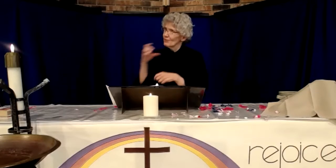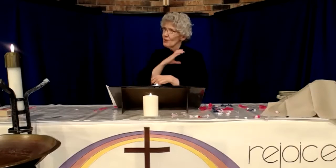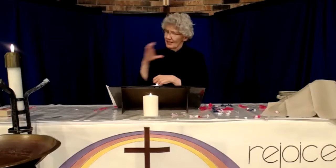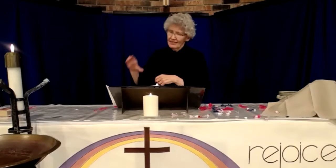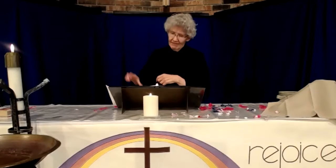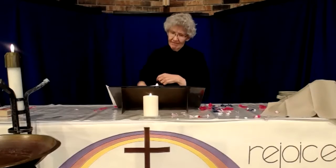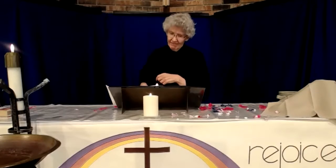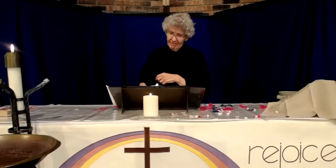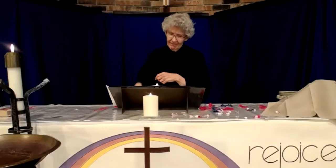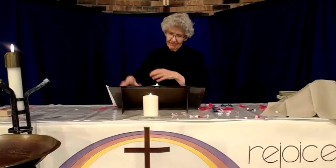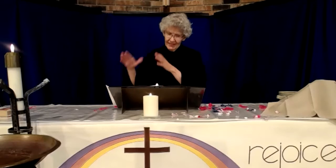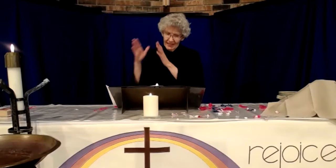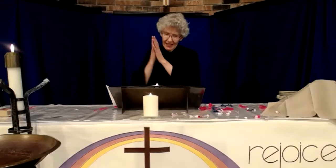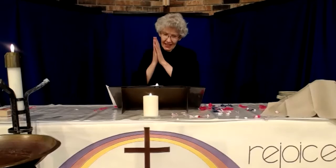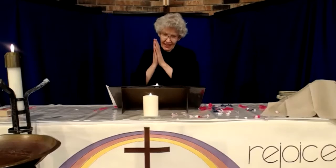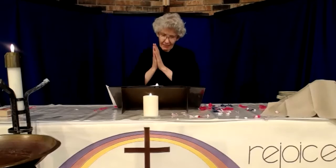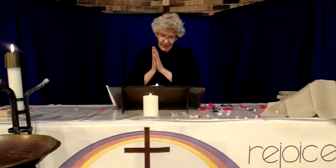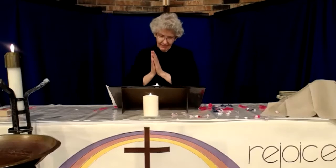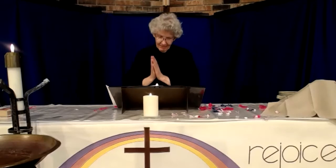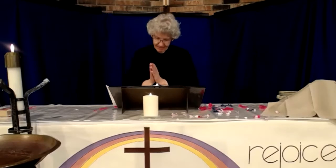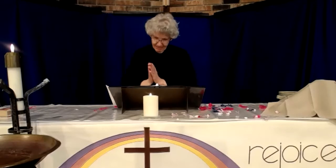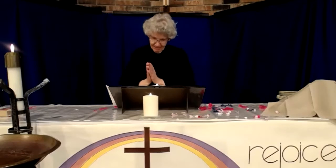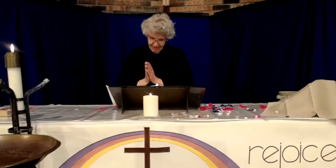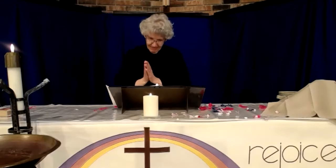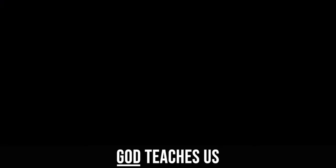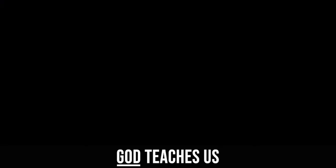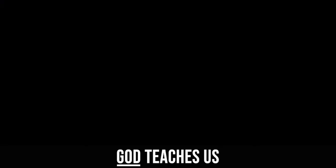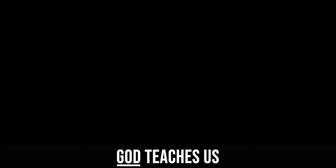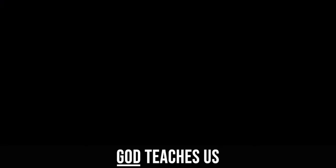blessing of Christ. Amen.